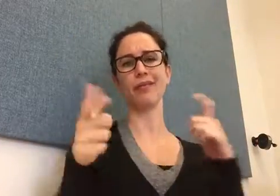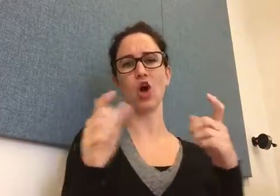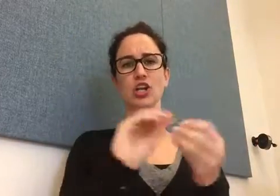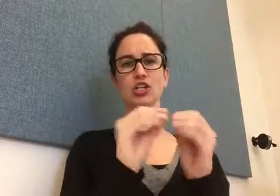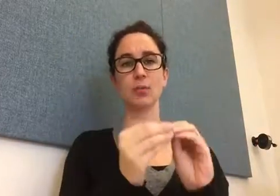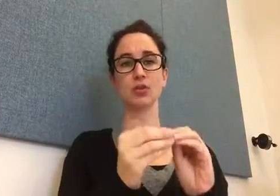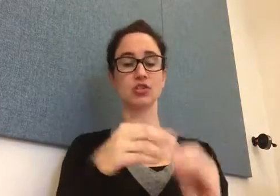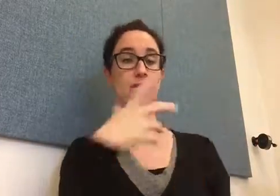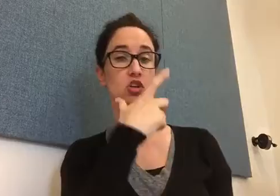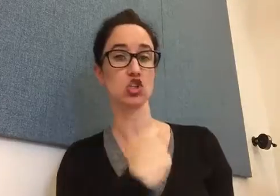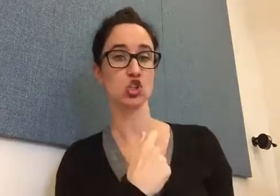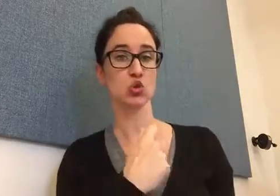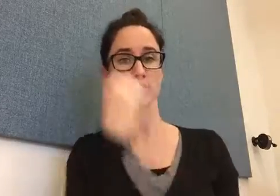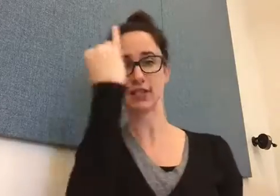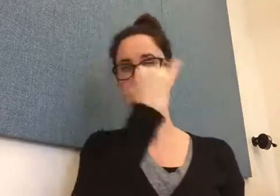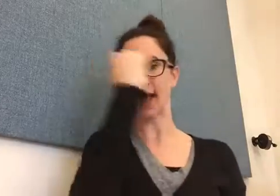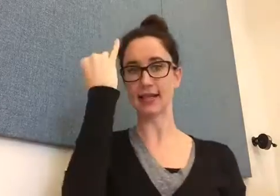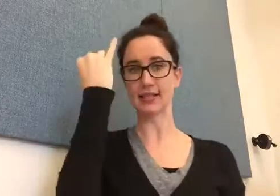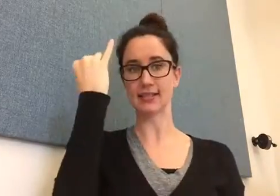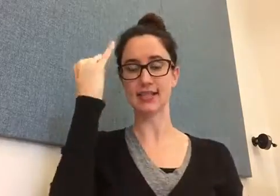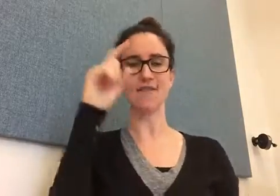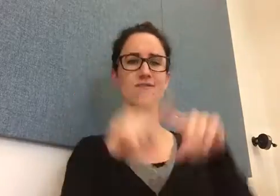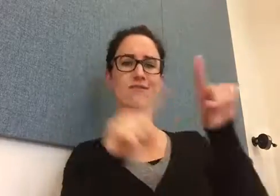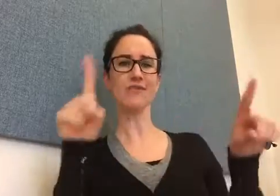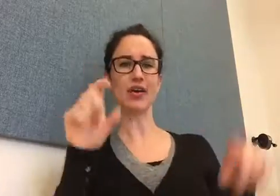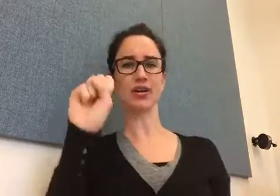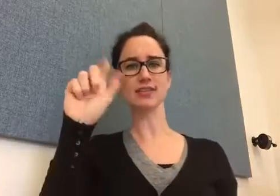Jews, Italians, and various Slavic groups.